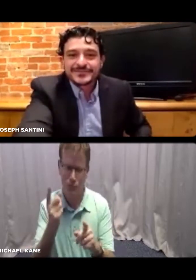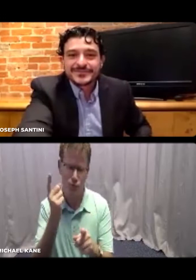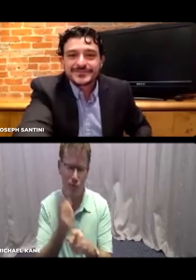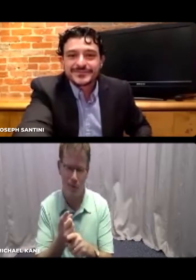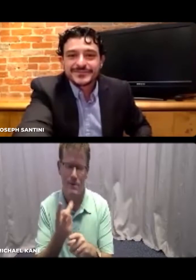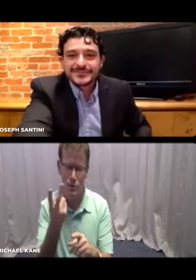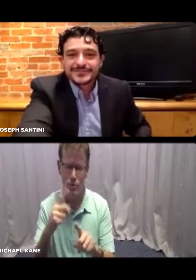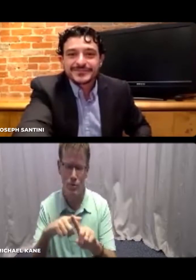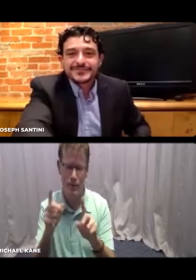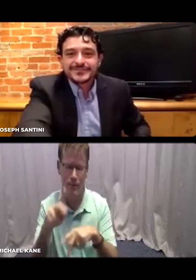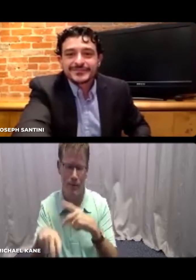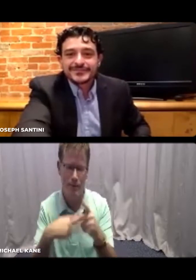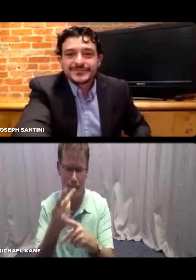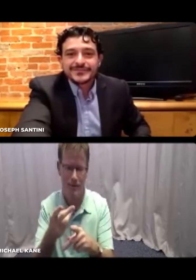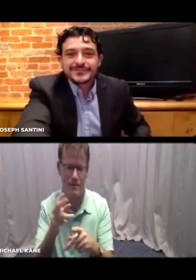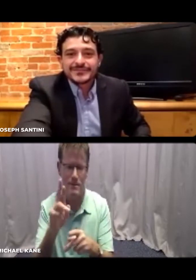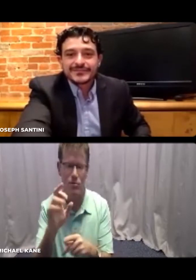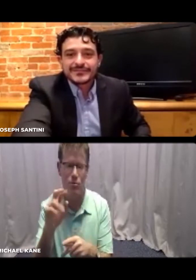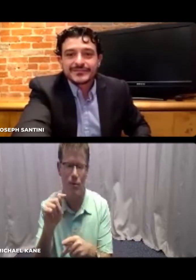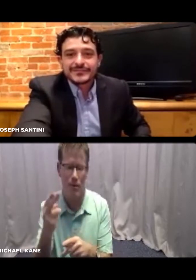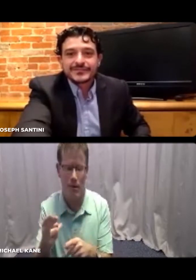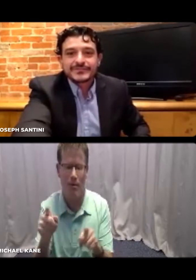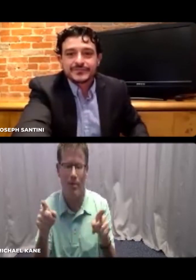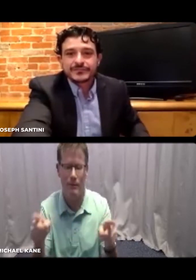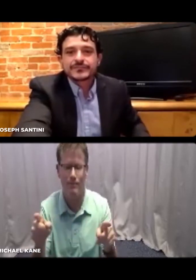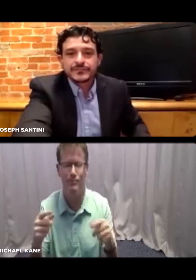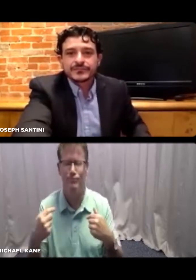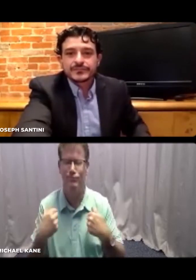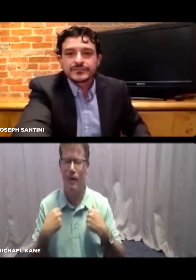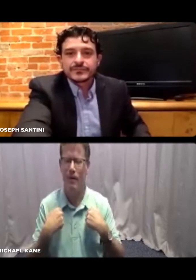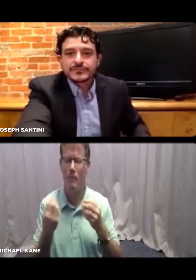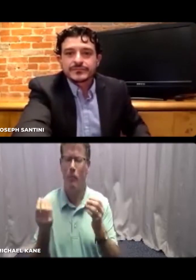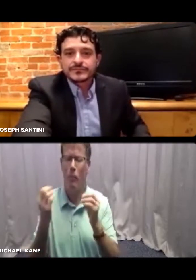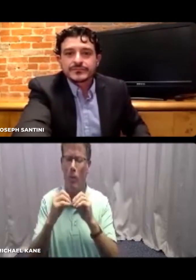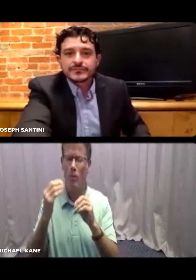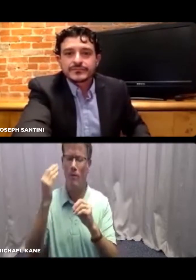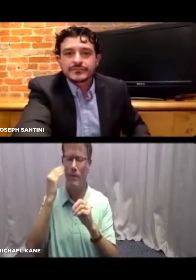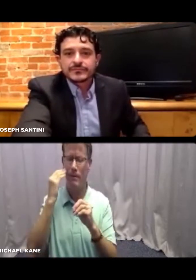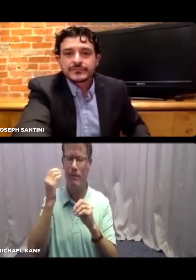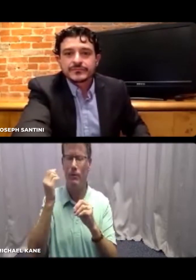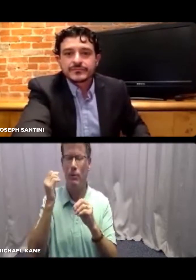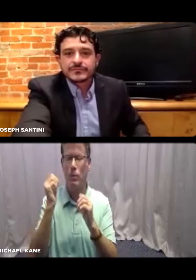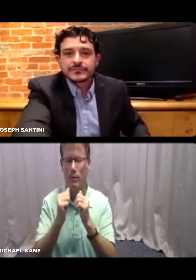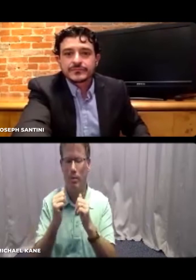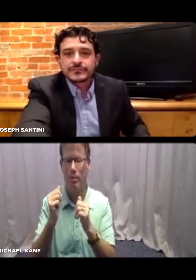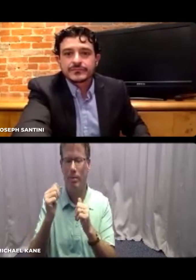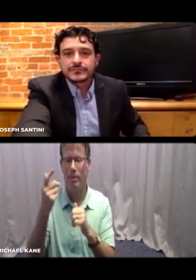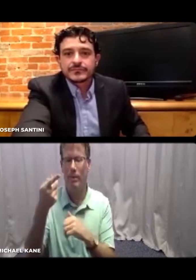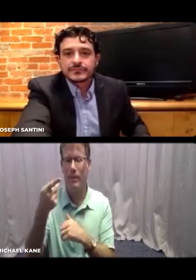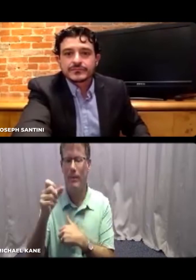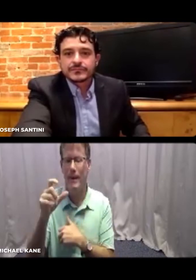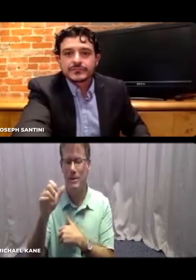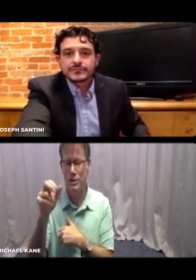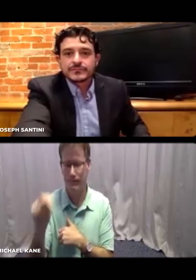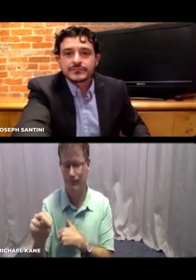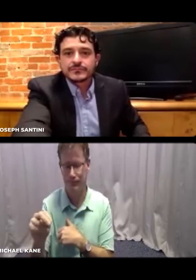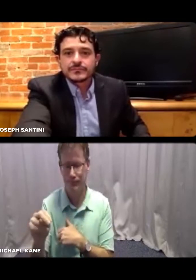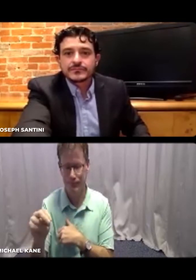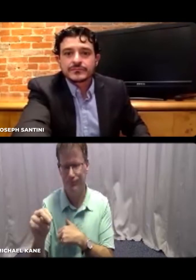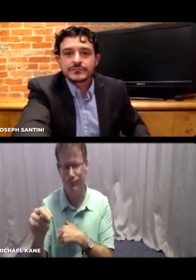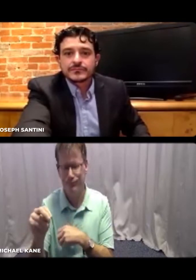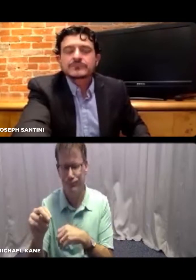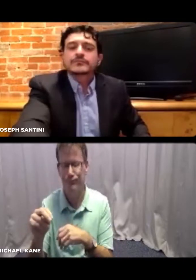Yes, there are two different kinds of IRAs. I'm actually more familiar with pensions personally.